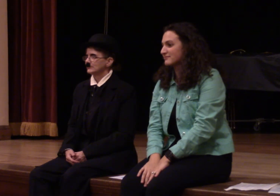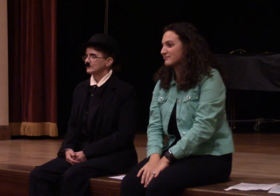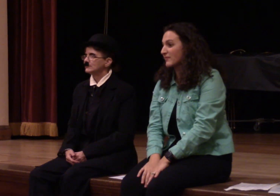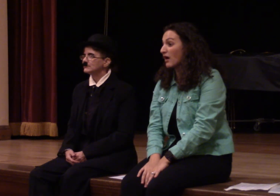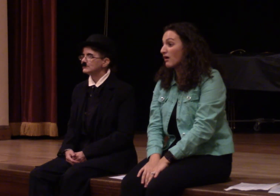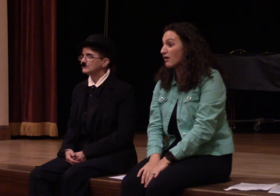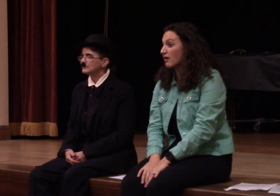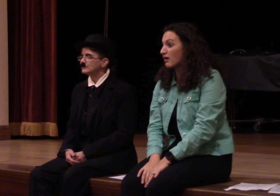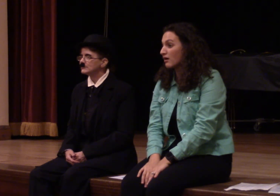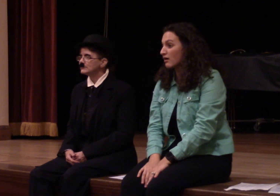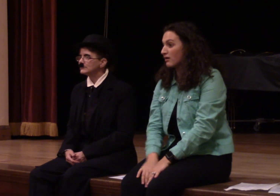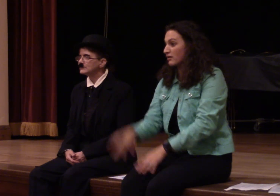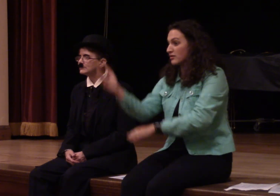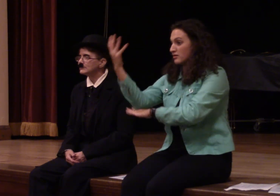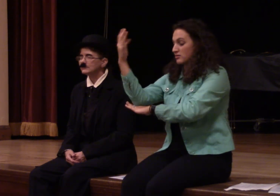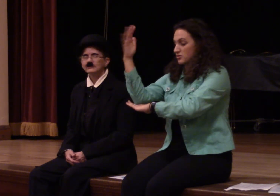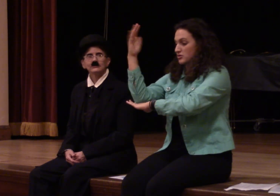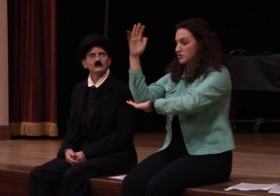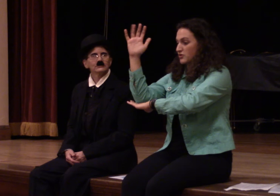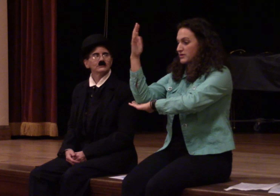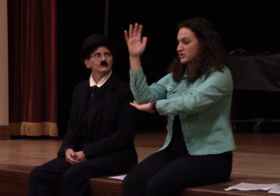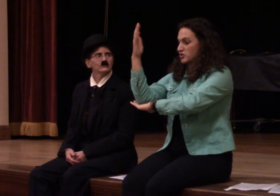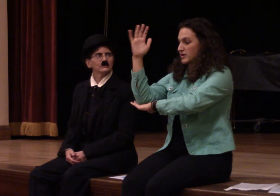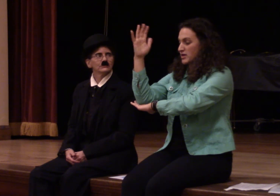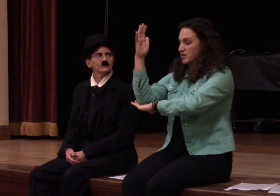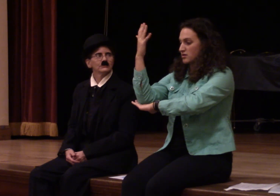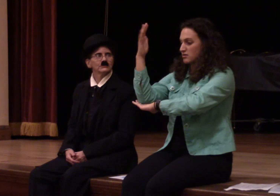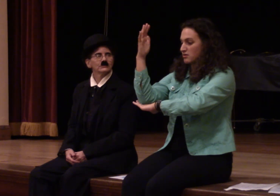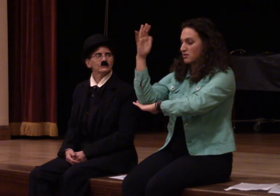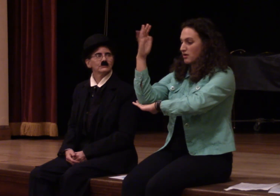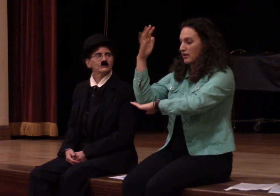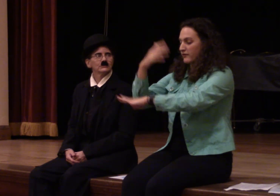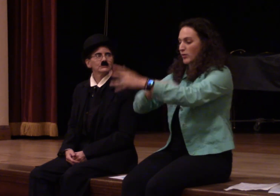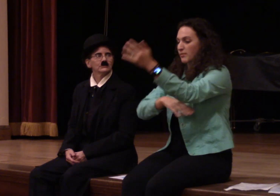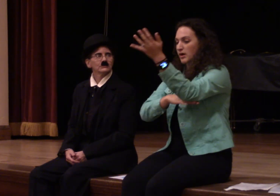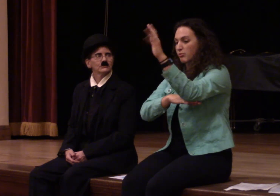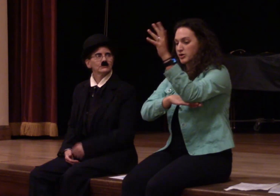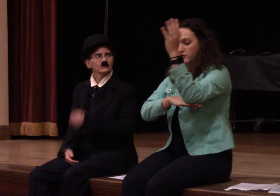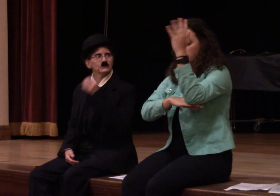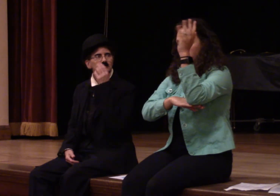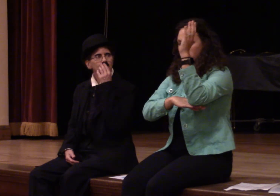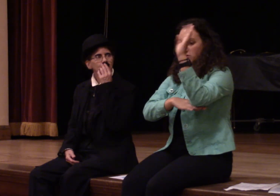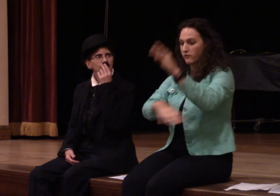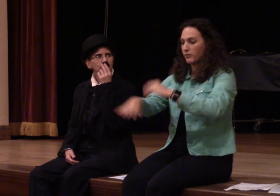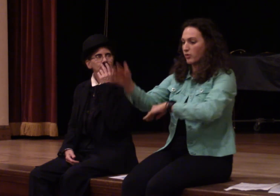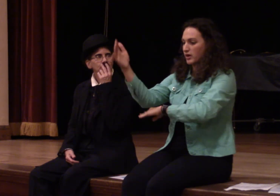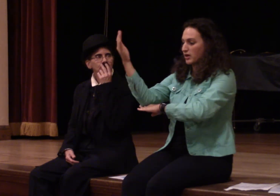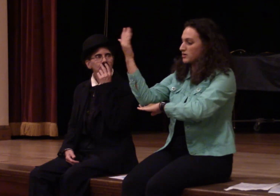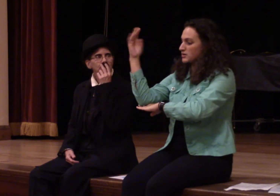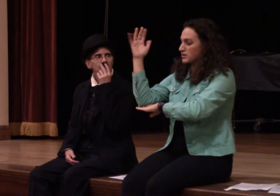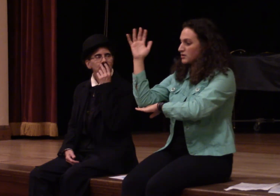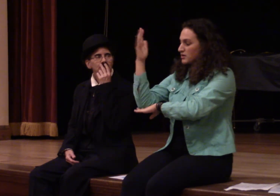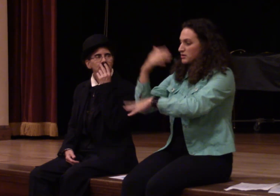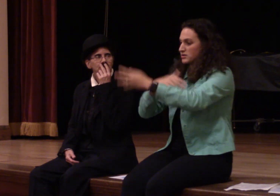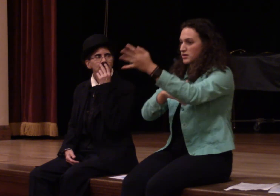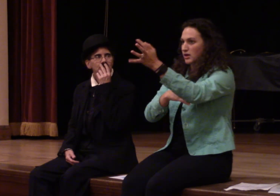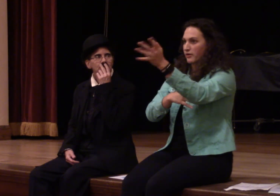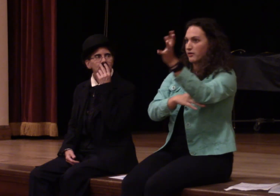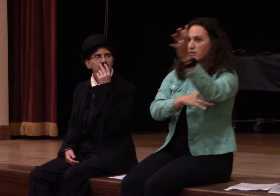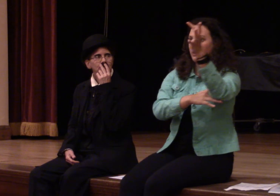Oh, go ahead, do that again. So this is tree. And then if you want to make a bunch of them, you would just go from one hand to the other. And I